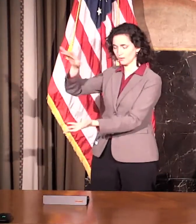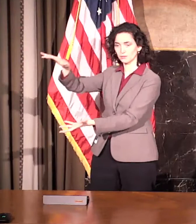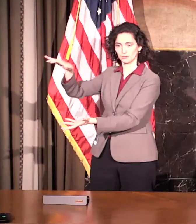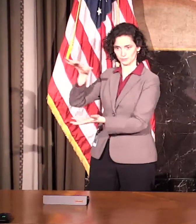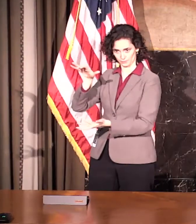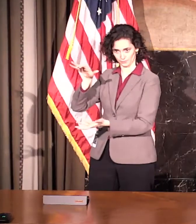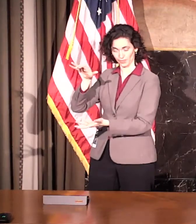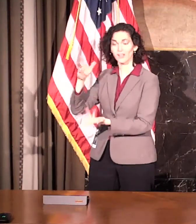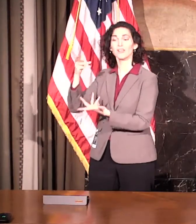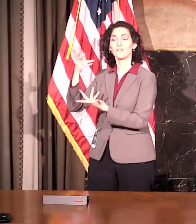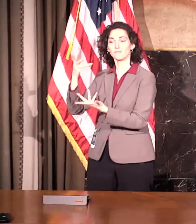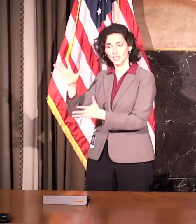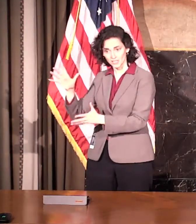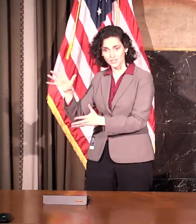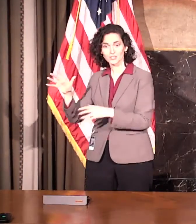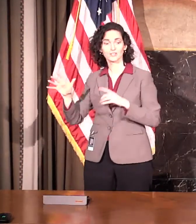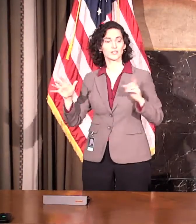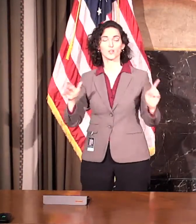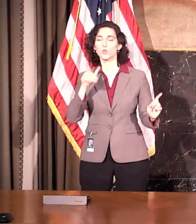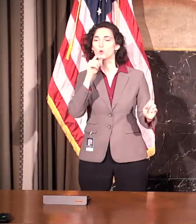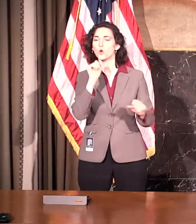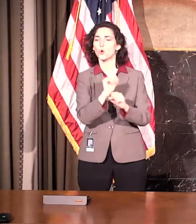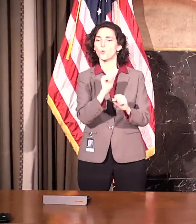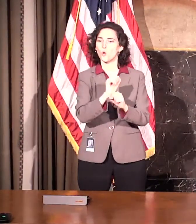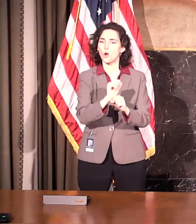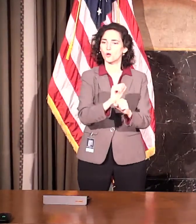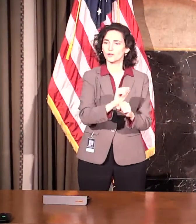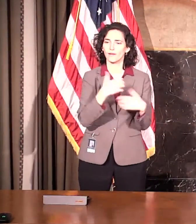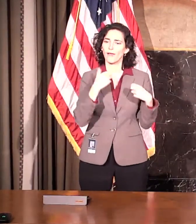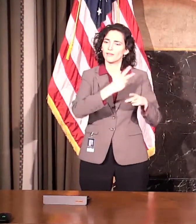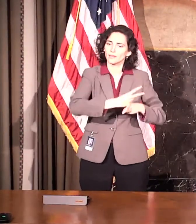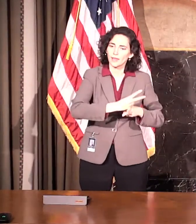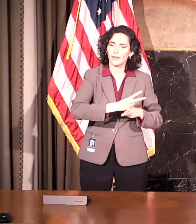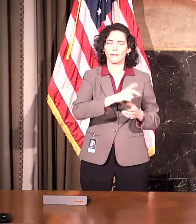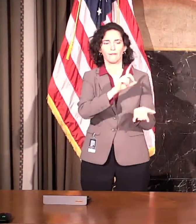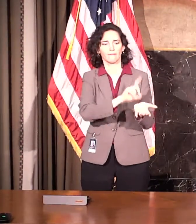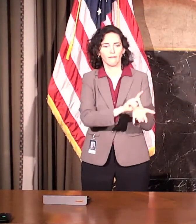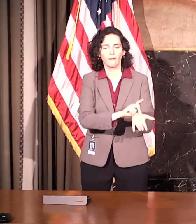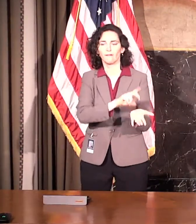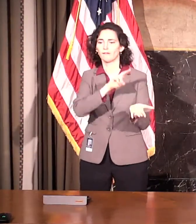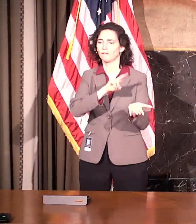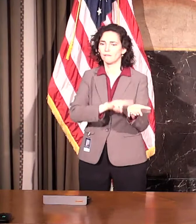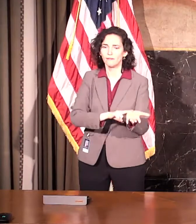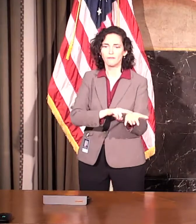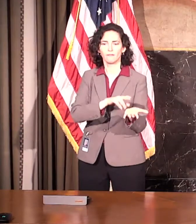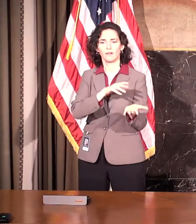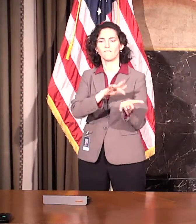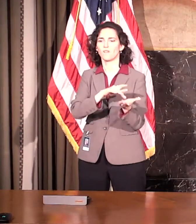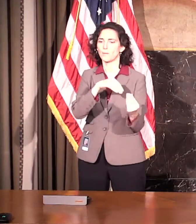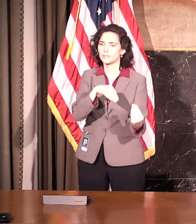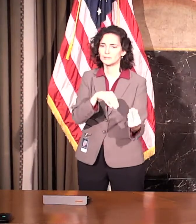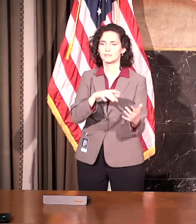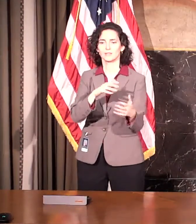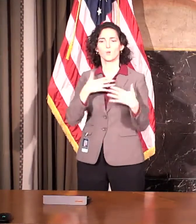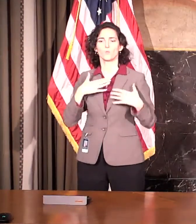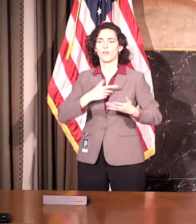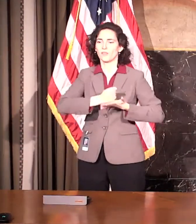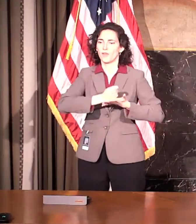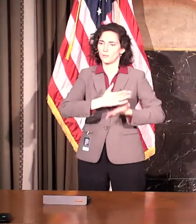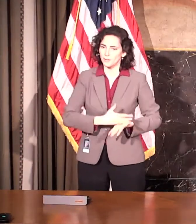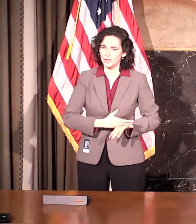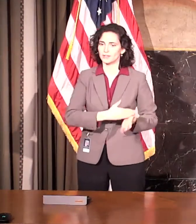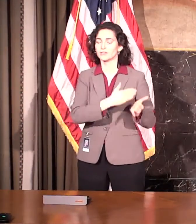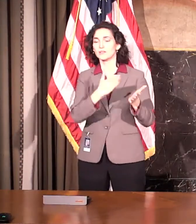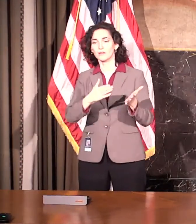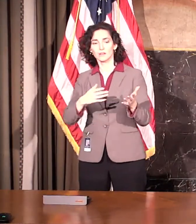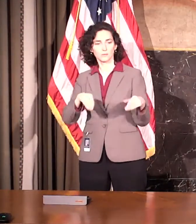doses going into the arms of our frontline healthcare workers, doctors, nurses, pharmacists, respiratory therapists,